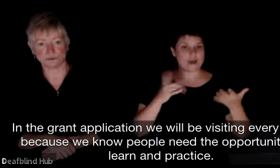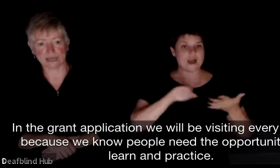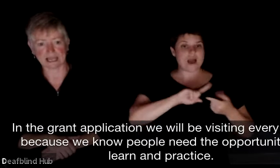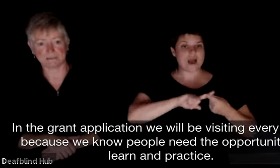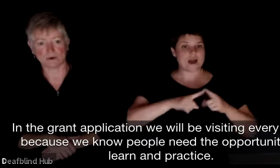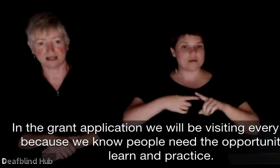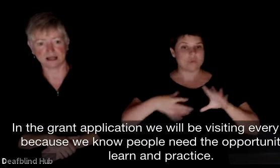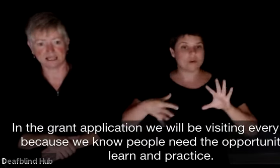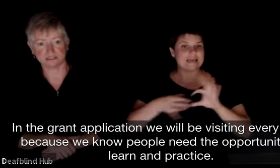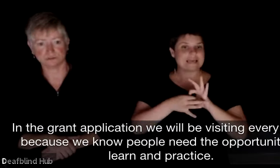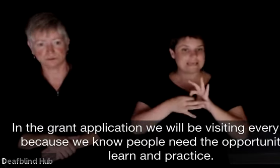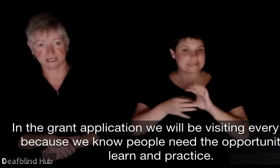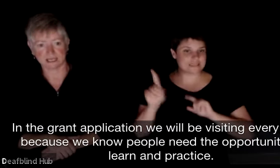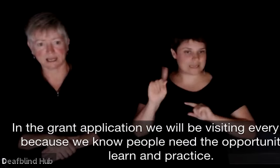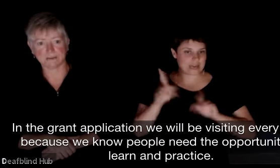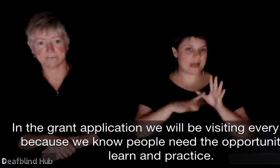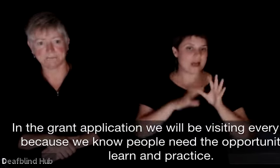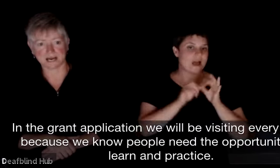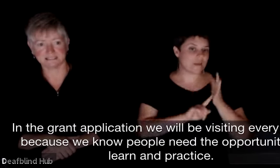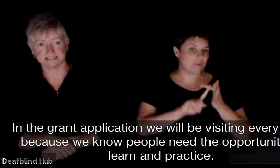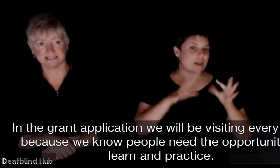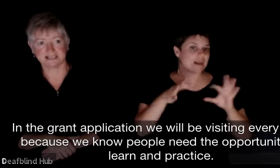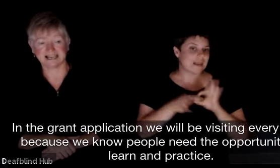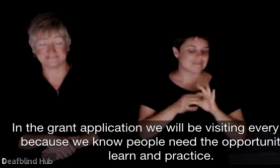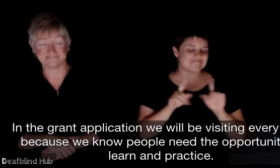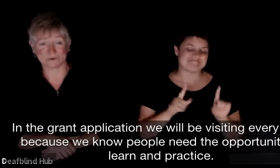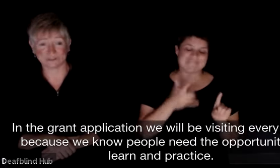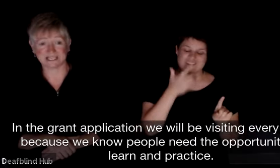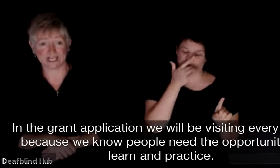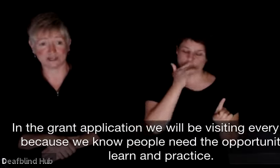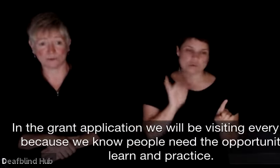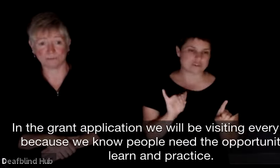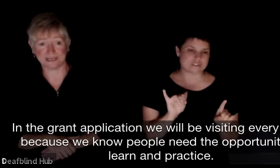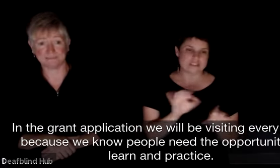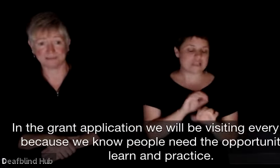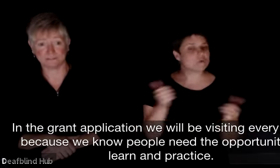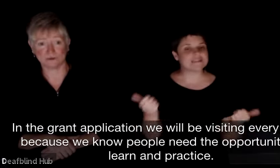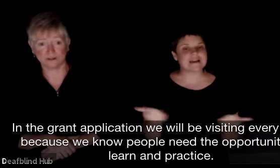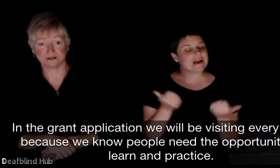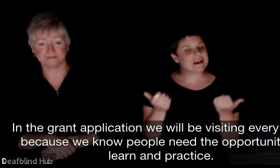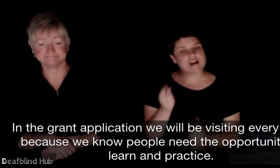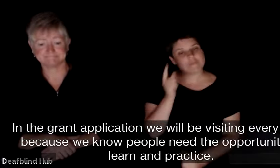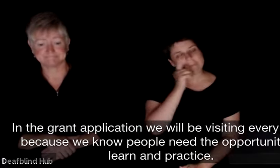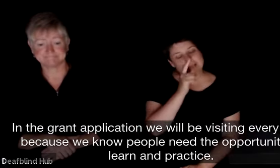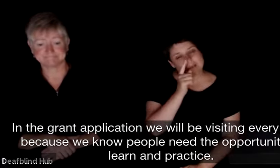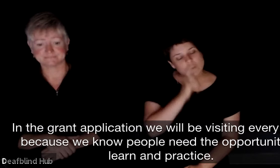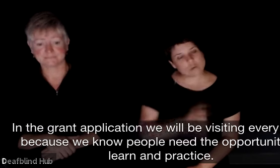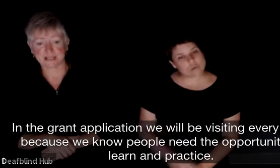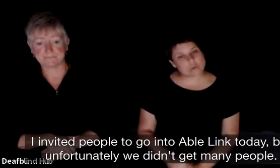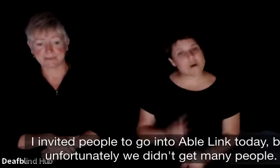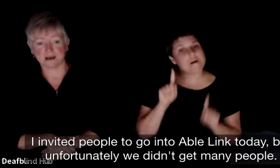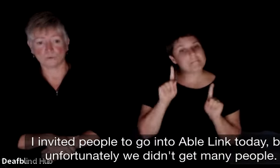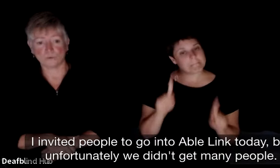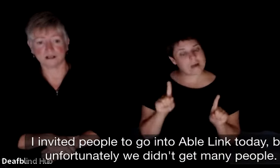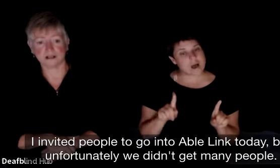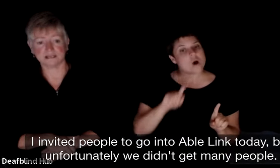today, but unfortunately we didn't get many people. But we'll be putting the